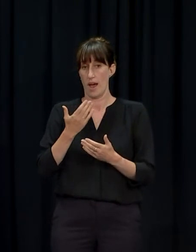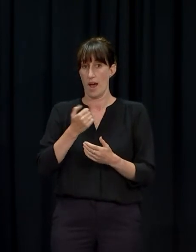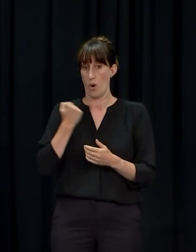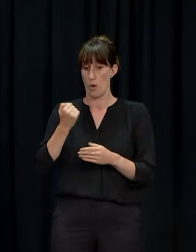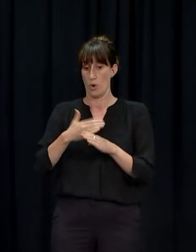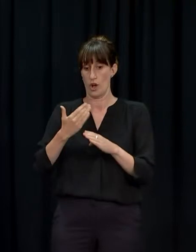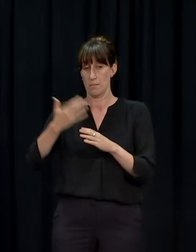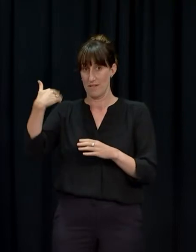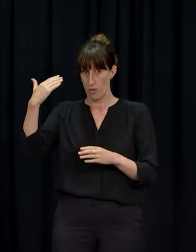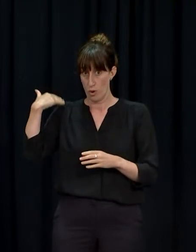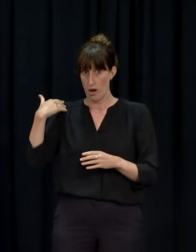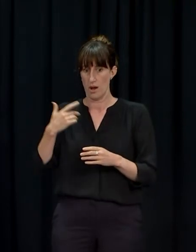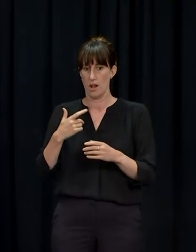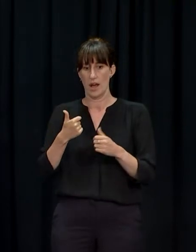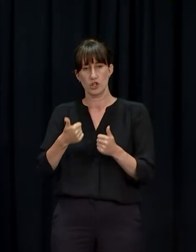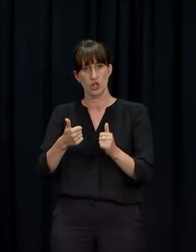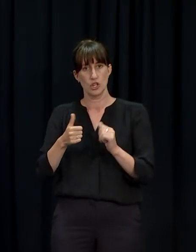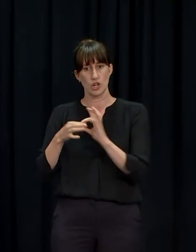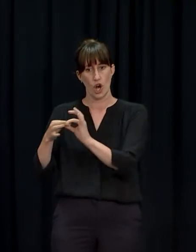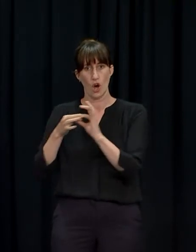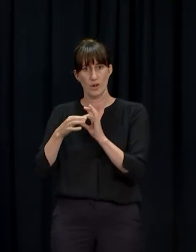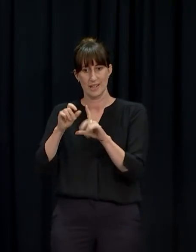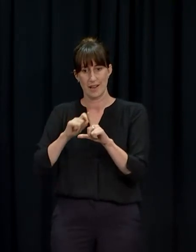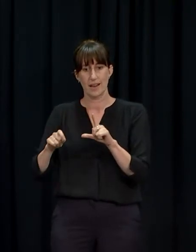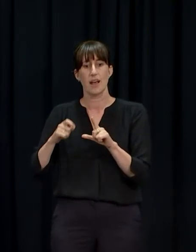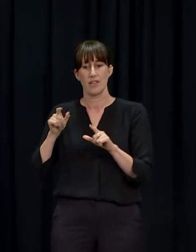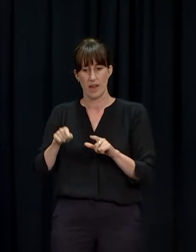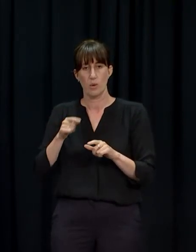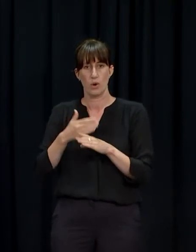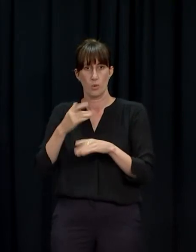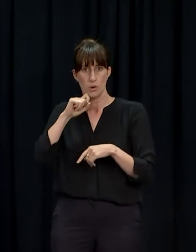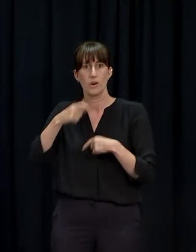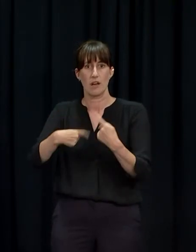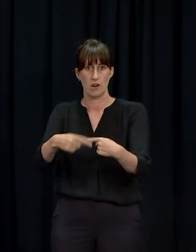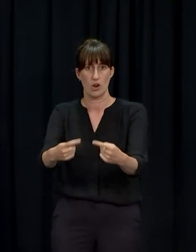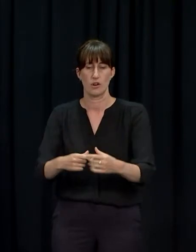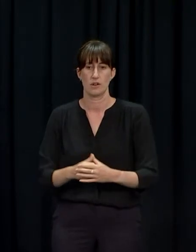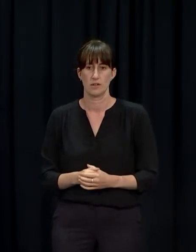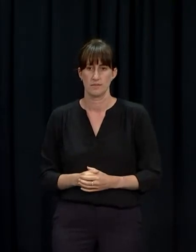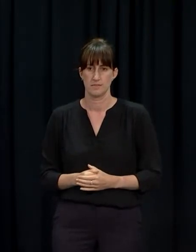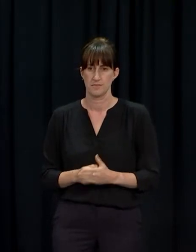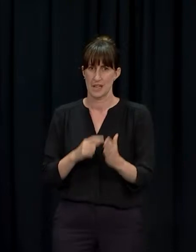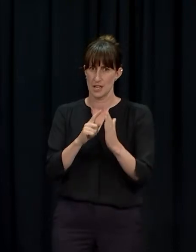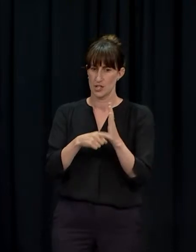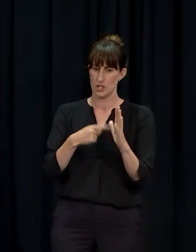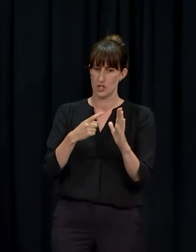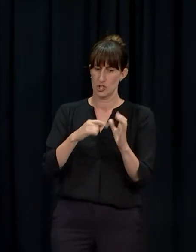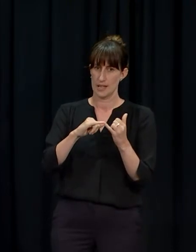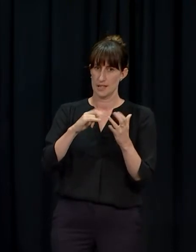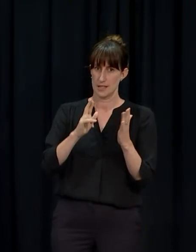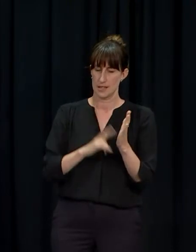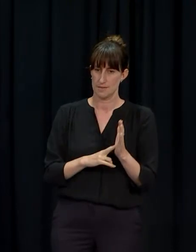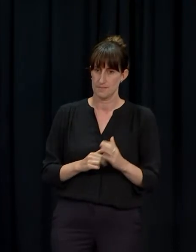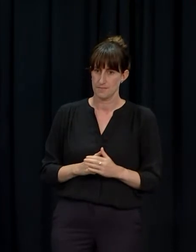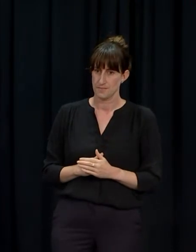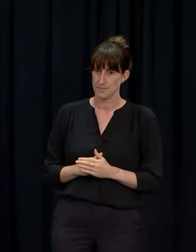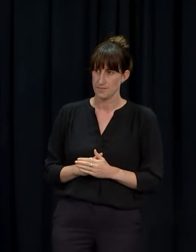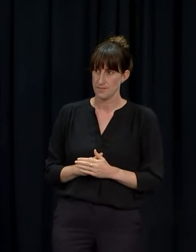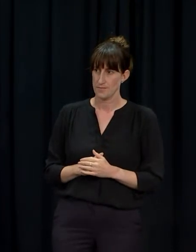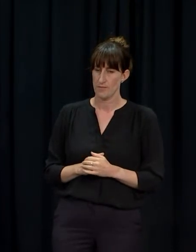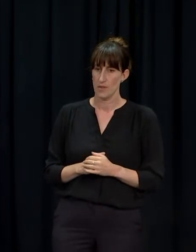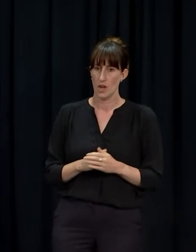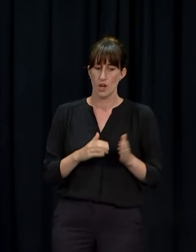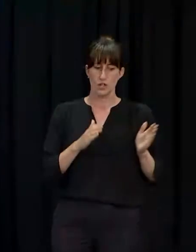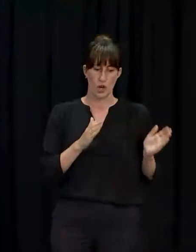providers and the government already in the response. And just on the numbers, I mean, you've been pretty clear about moving it when it's within 1,000, then up